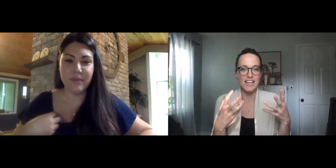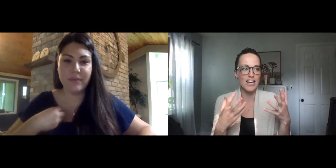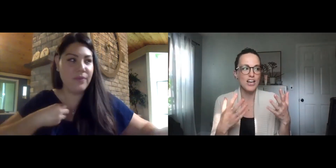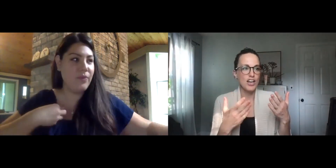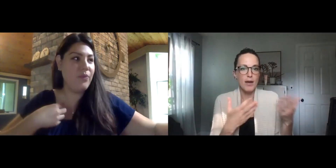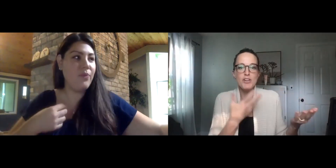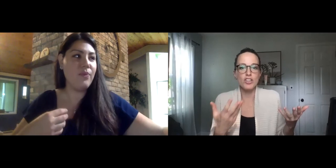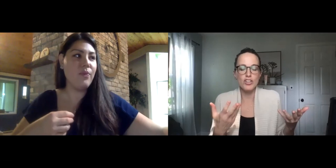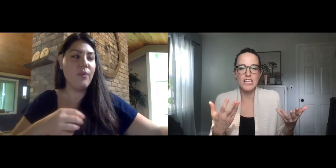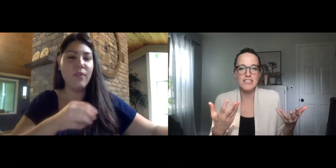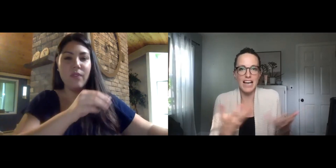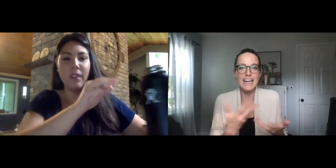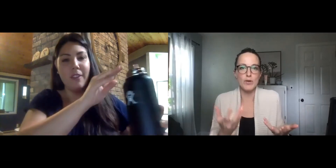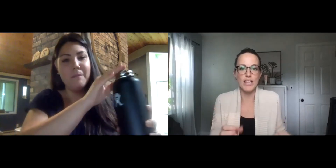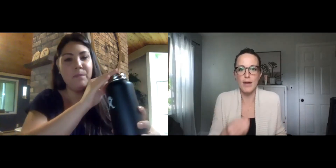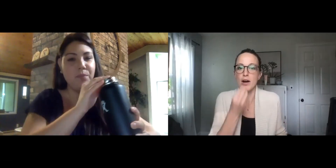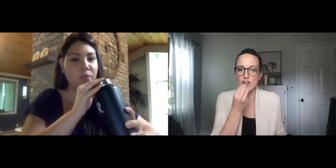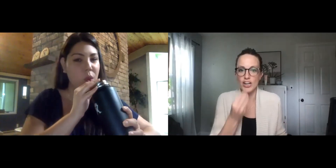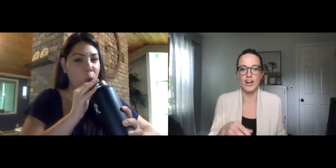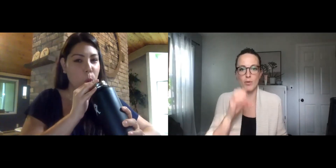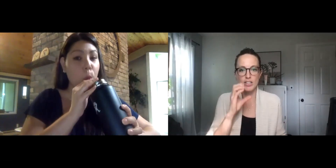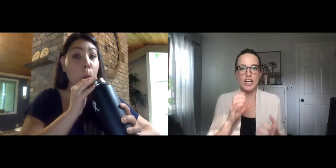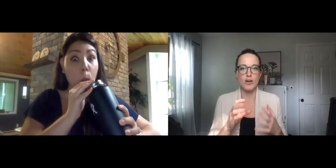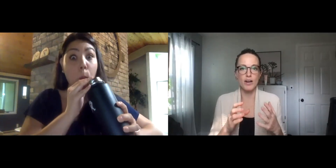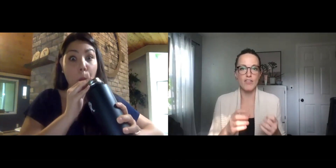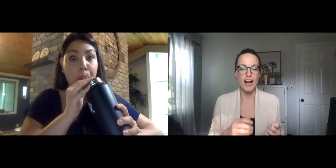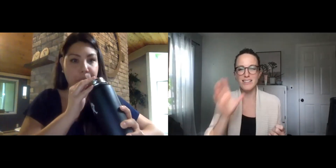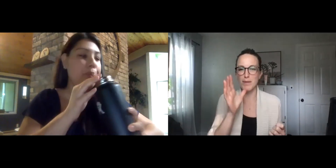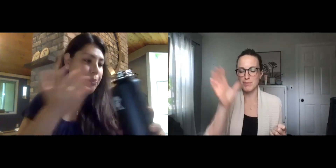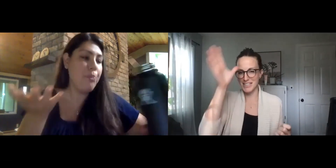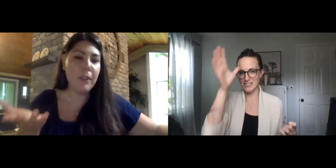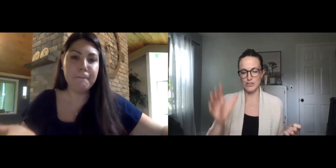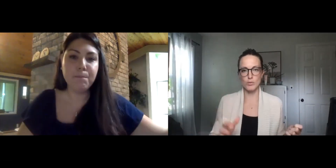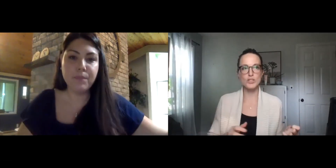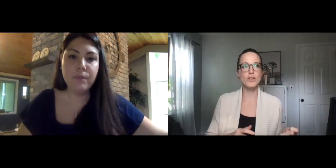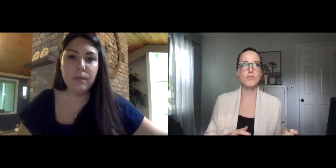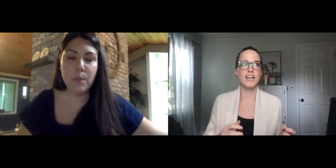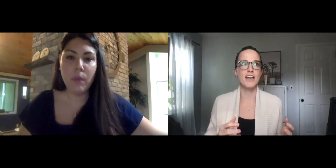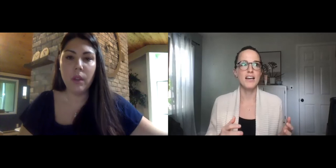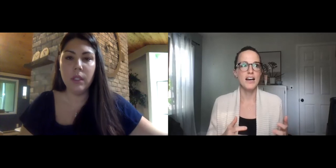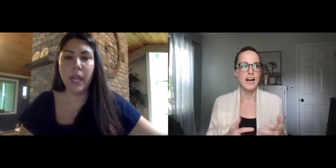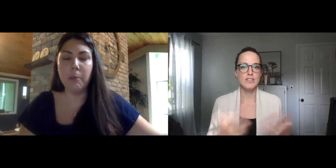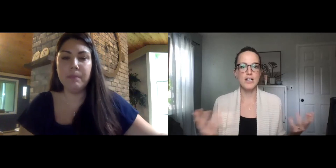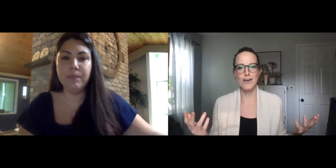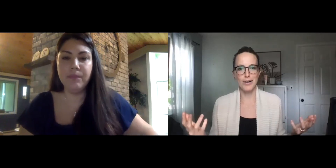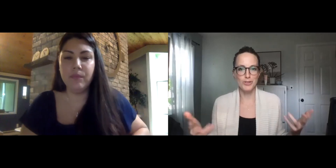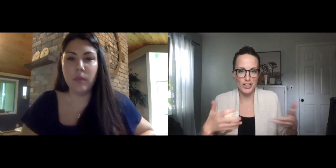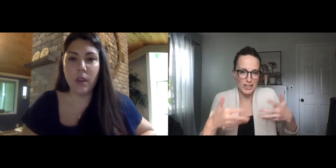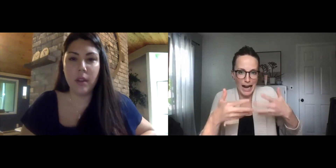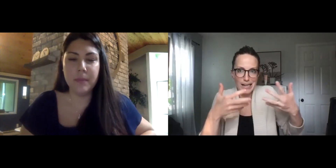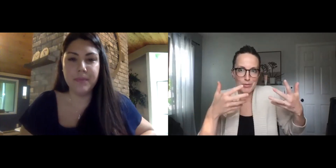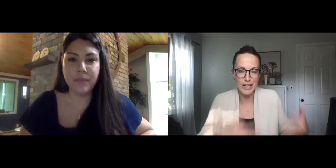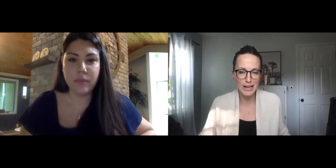because it's like, I mean, you're literally signing what, like, I'm hungry or I want to drink or whatever. I guess mom and dad's not super intuitive, but like, Yeah. I was like, oh, I'm